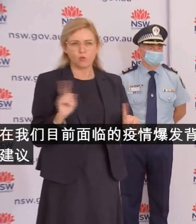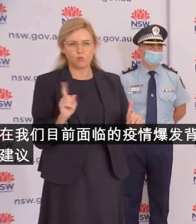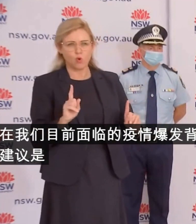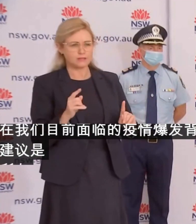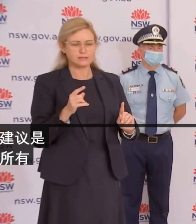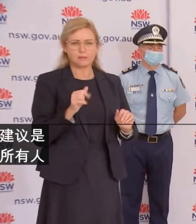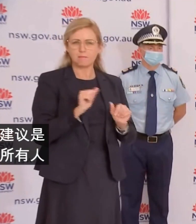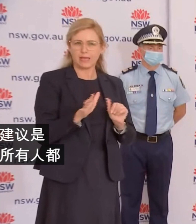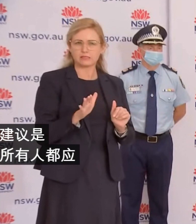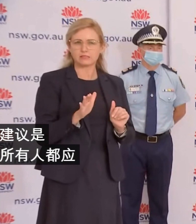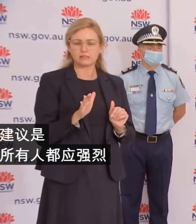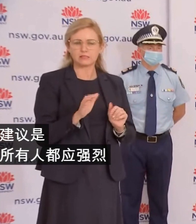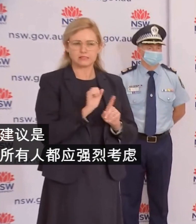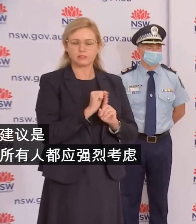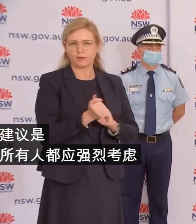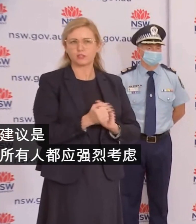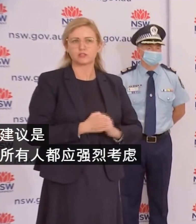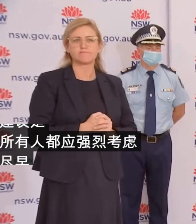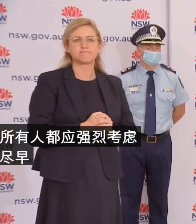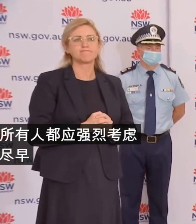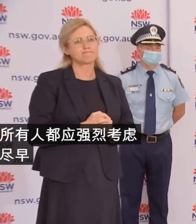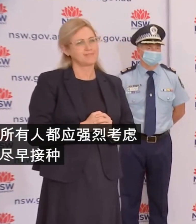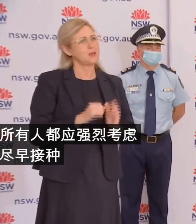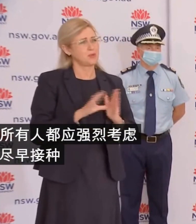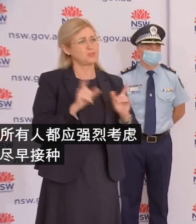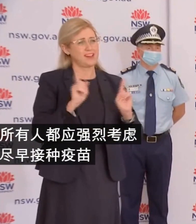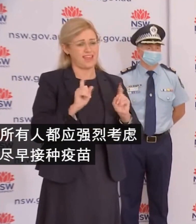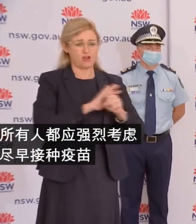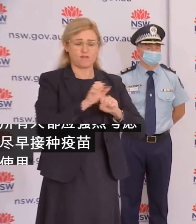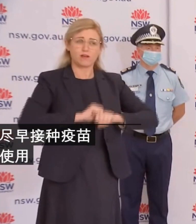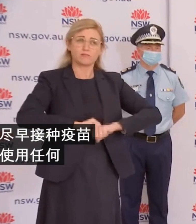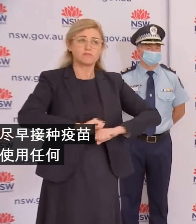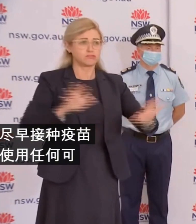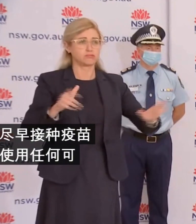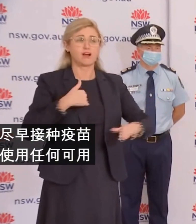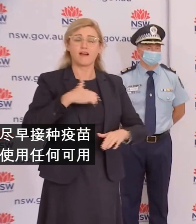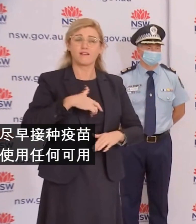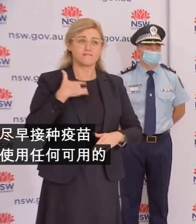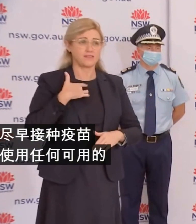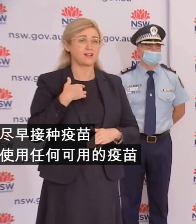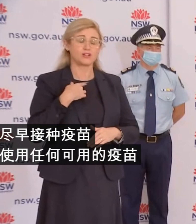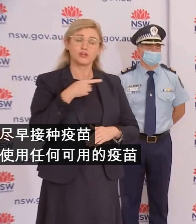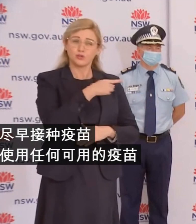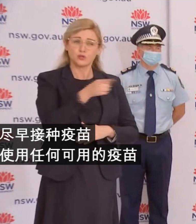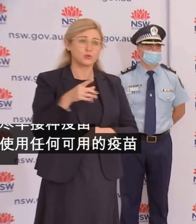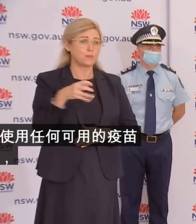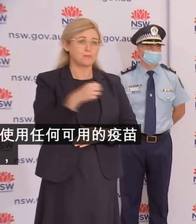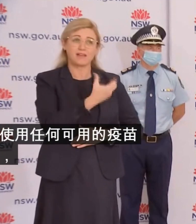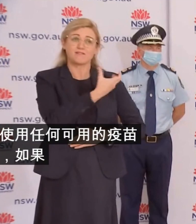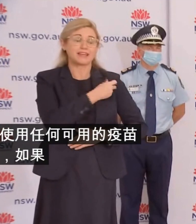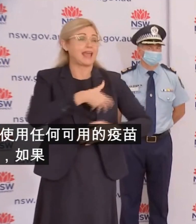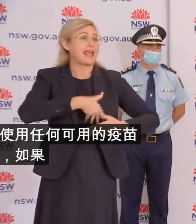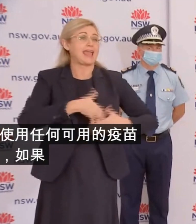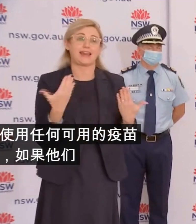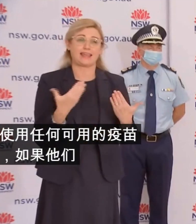currently facing, that all individuals should strongly consider getting vaccinated at their earliest convenience with any available vaccine. And if they